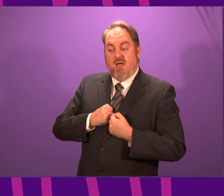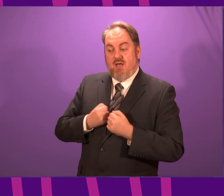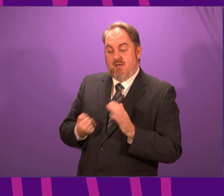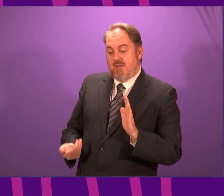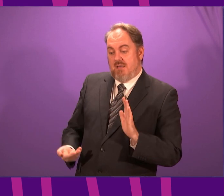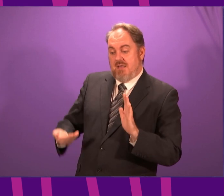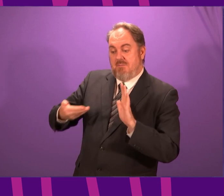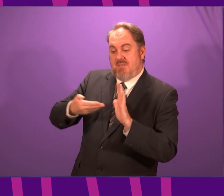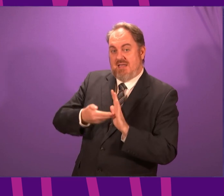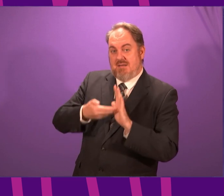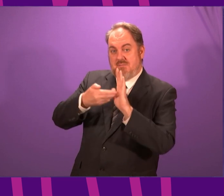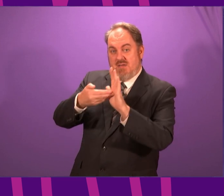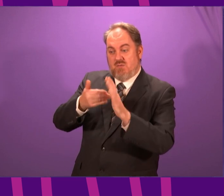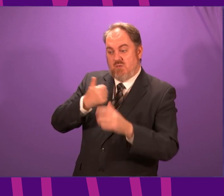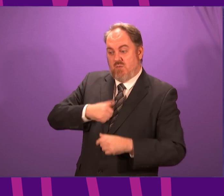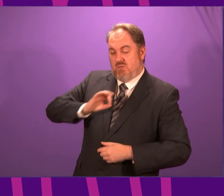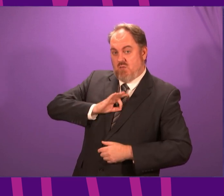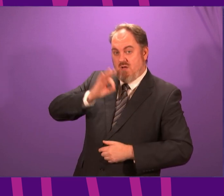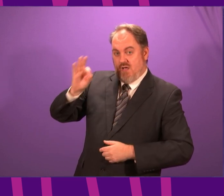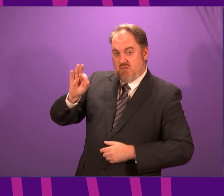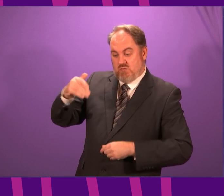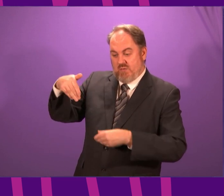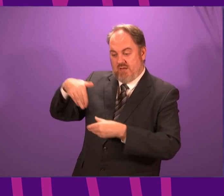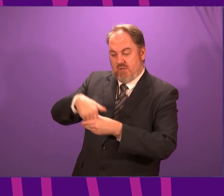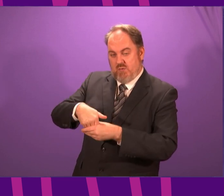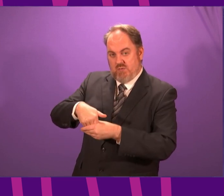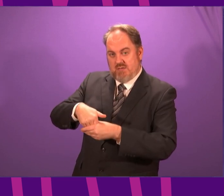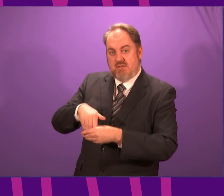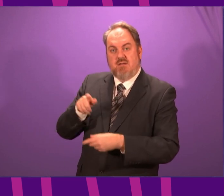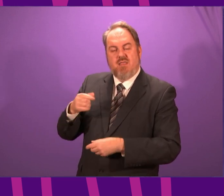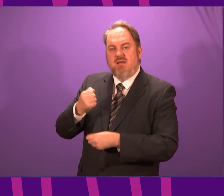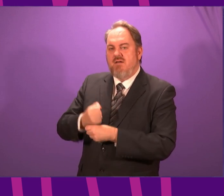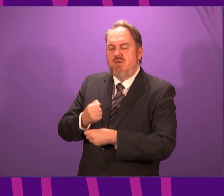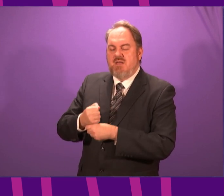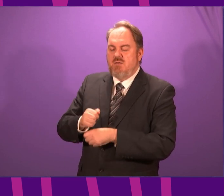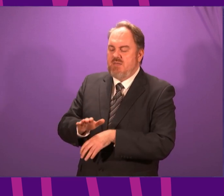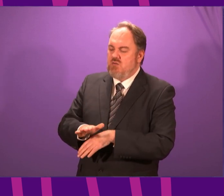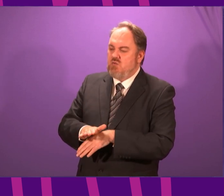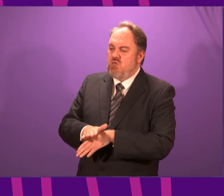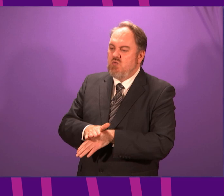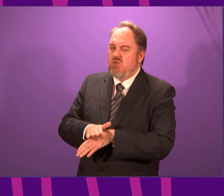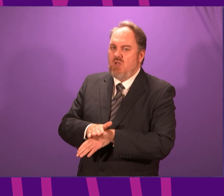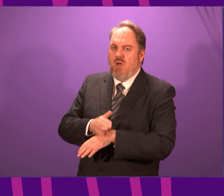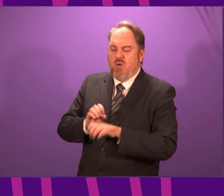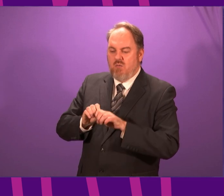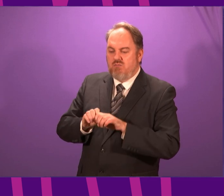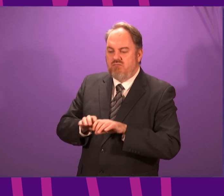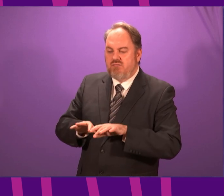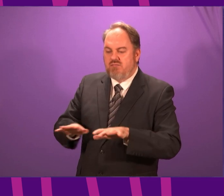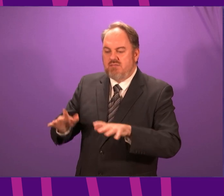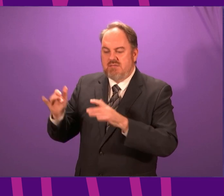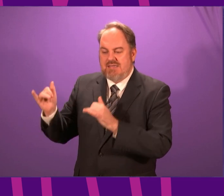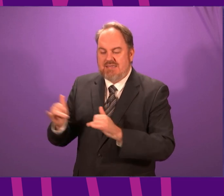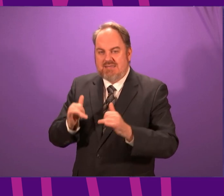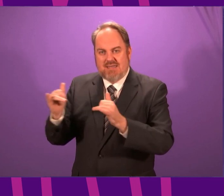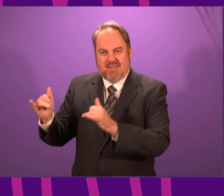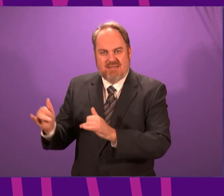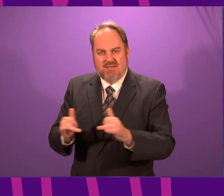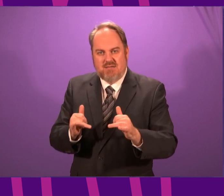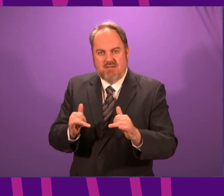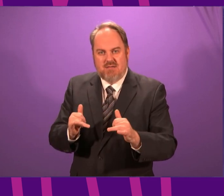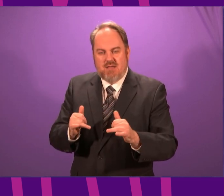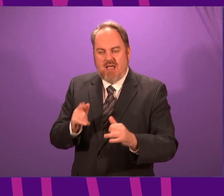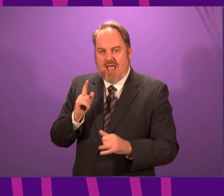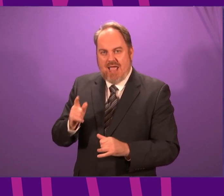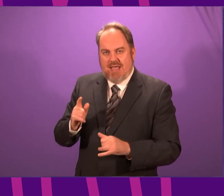government motion, we reflect on the fact that the government has been too slow at testing, too slow at